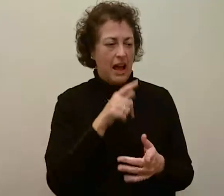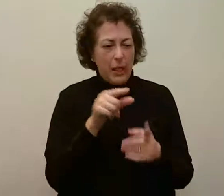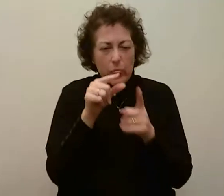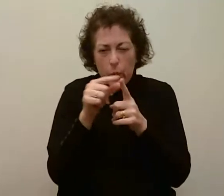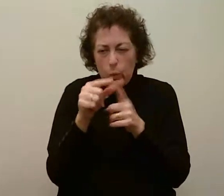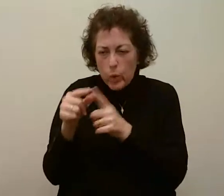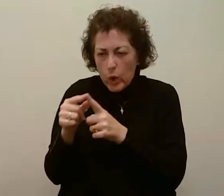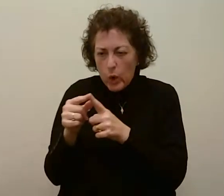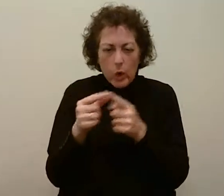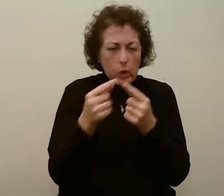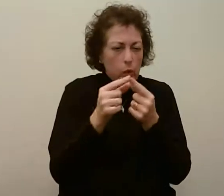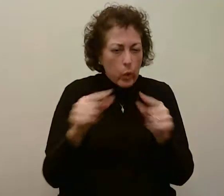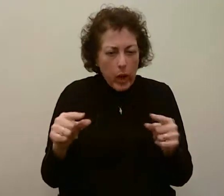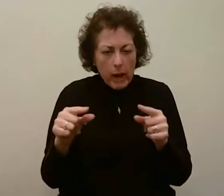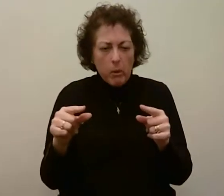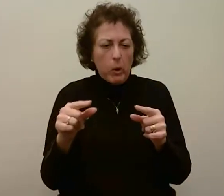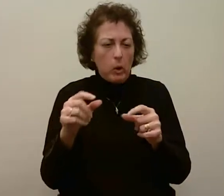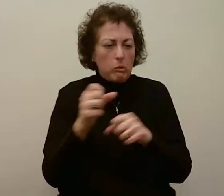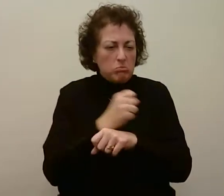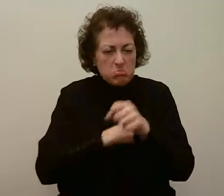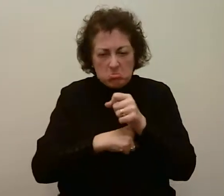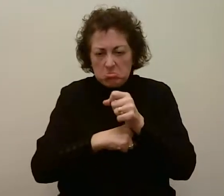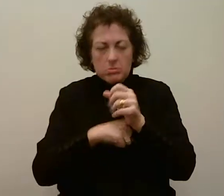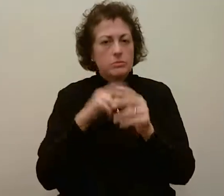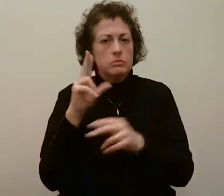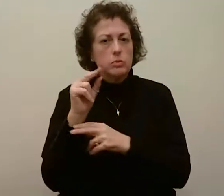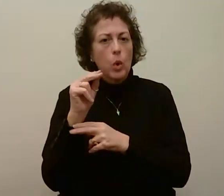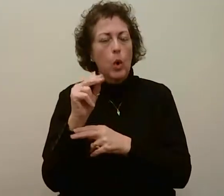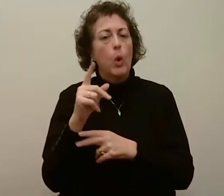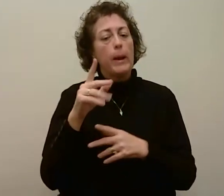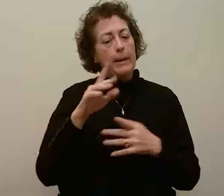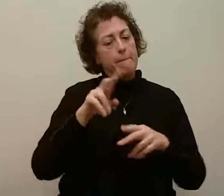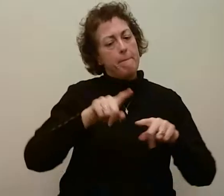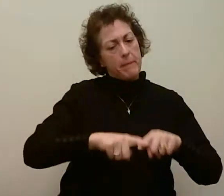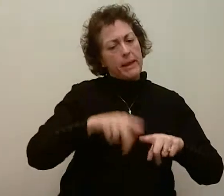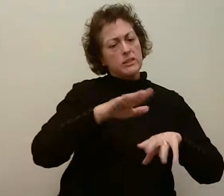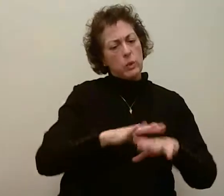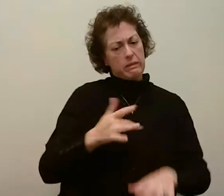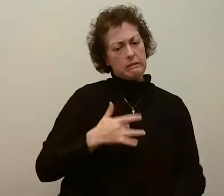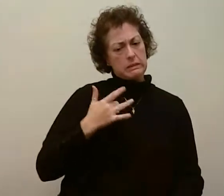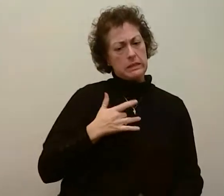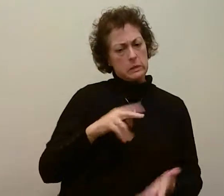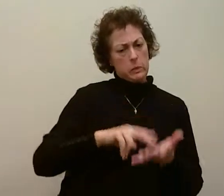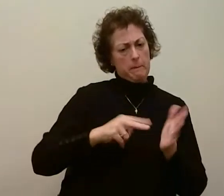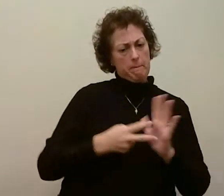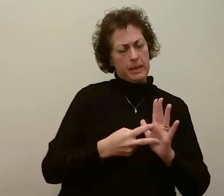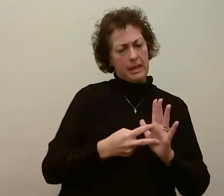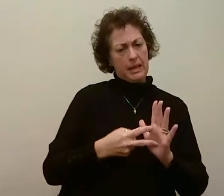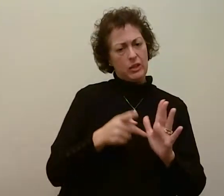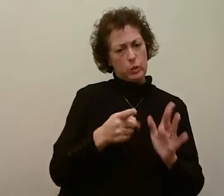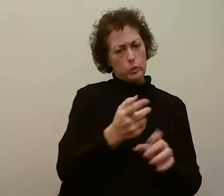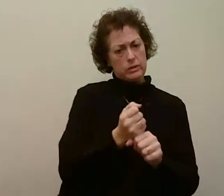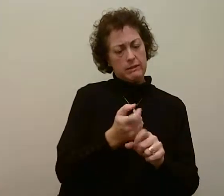grammatical syntax. It's based on that sense or meaning that you attain from the words.